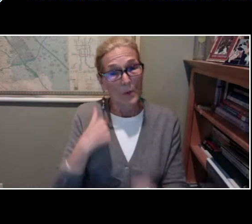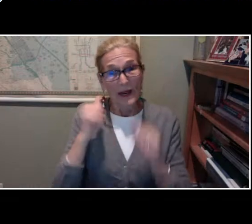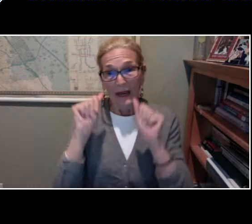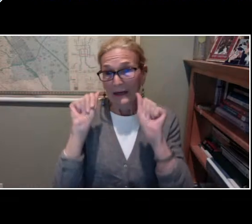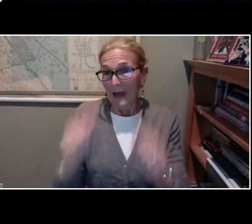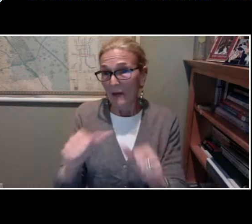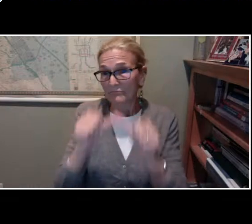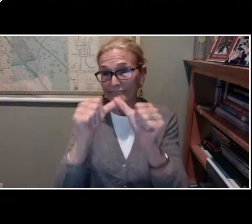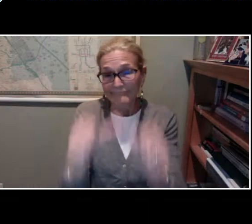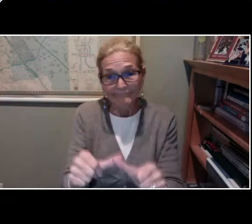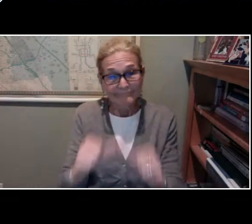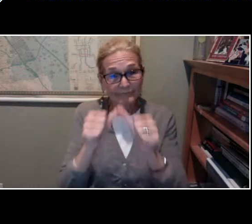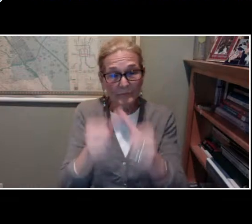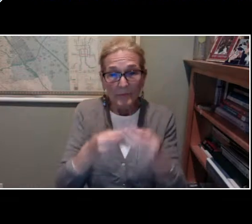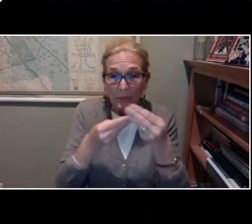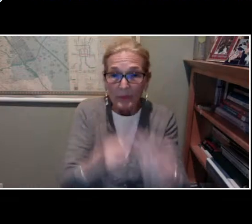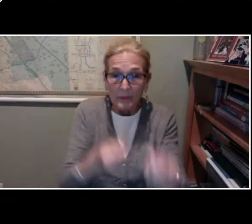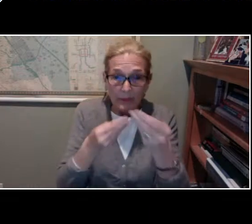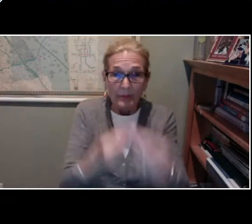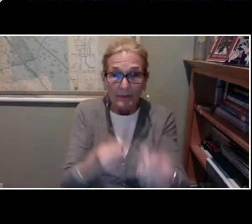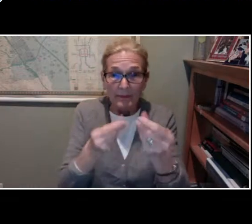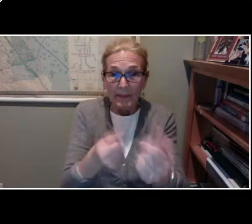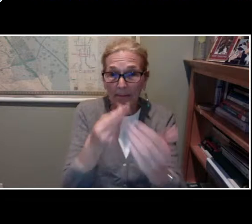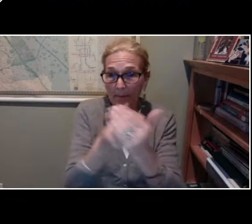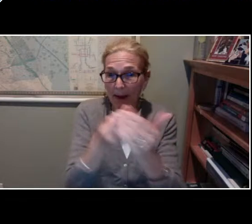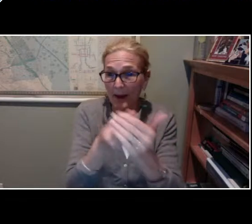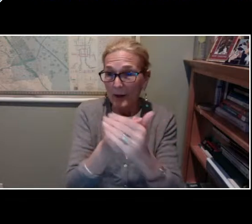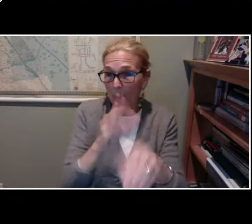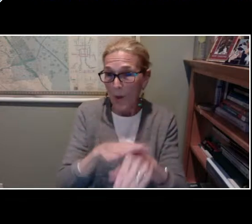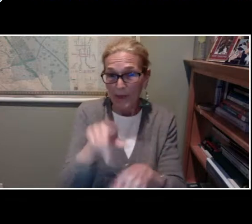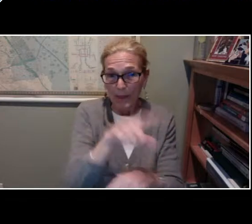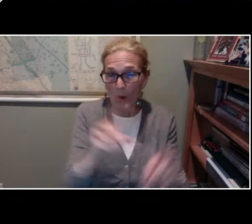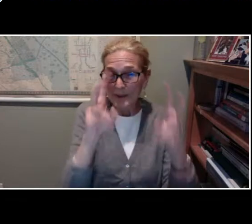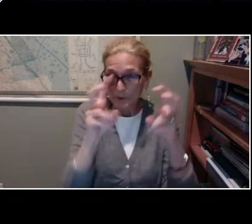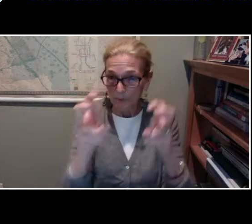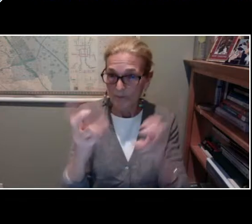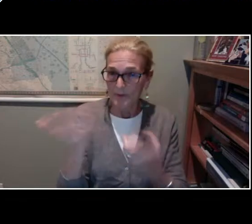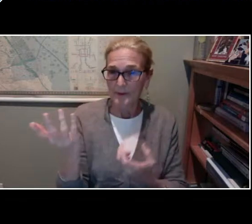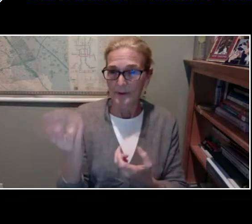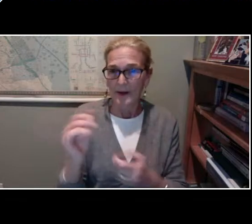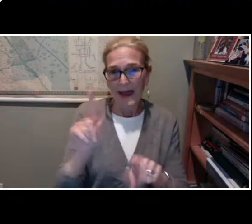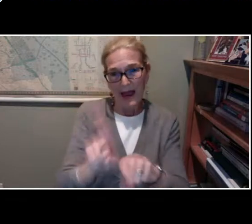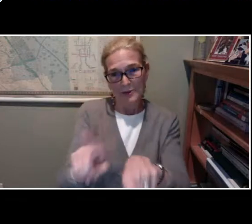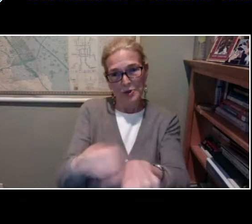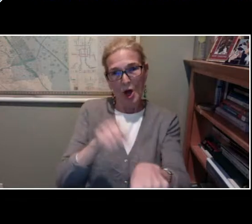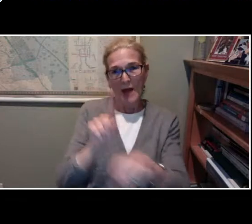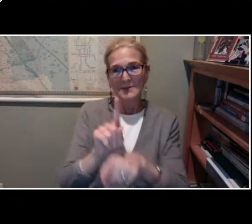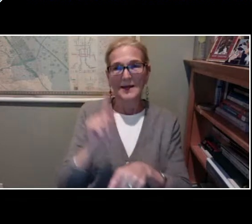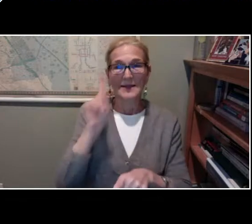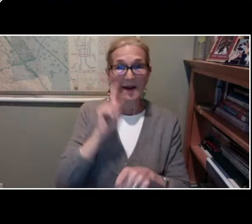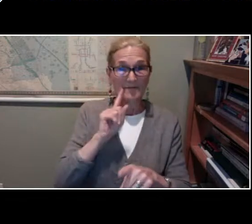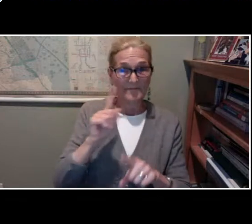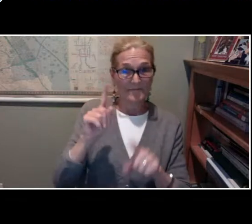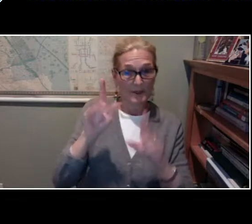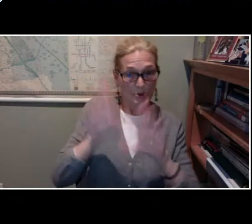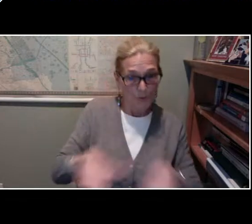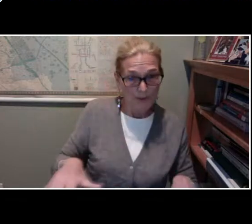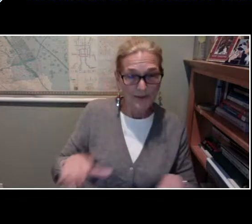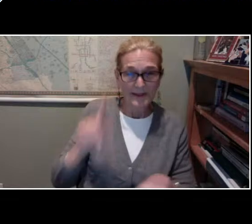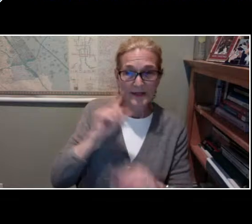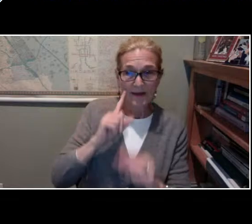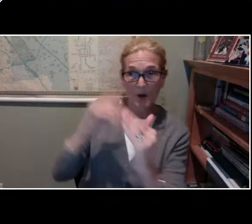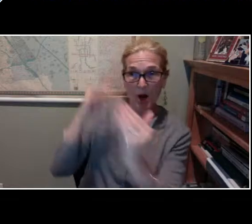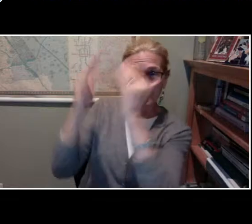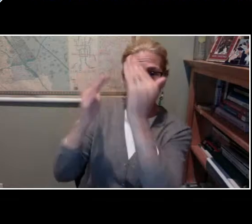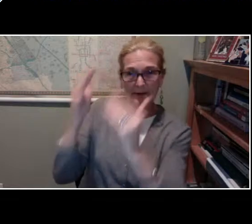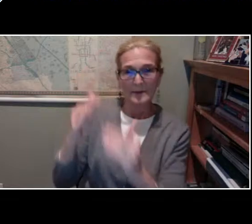interpreting services and within K through 12 education. But we could continue to try to solve and spend